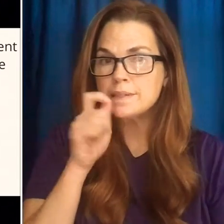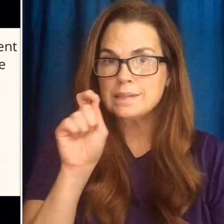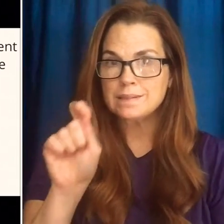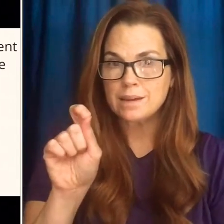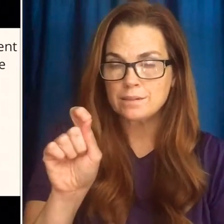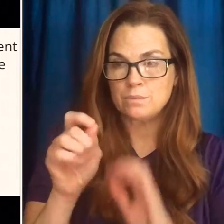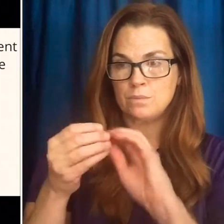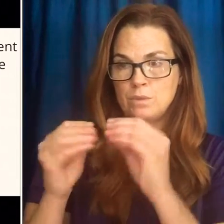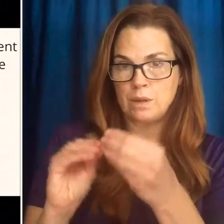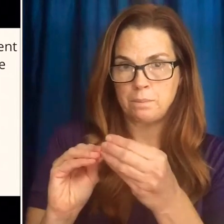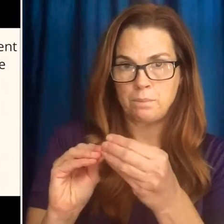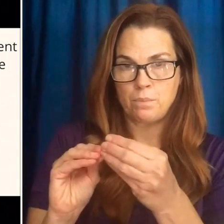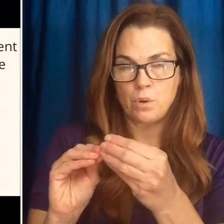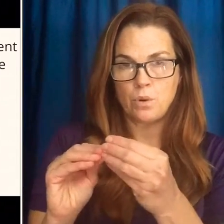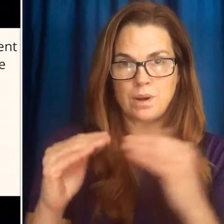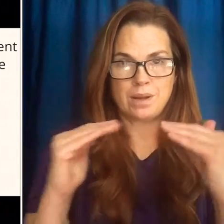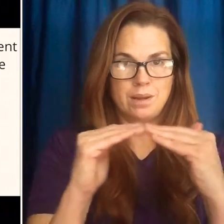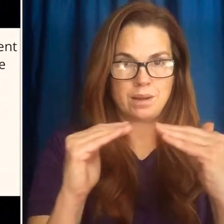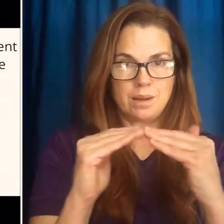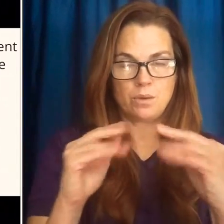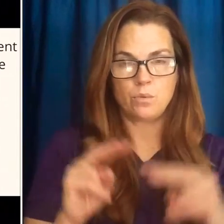for example, that the decimal